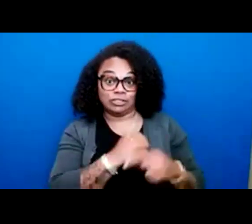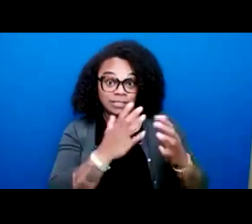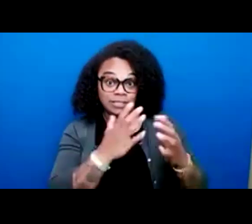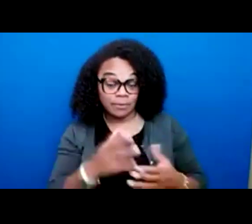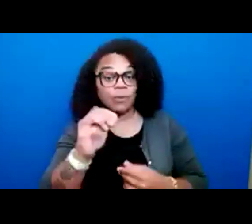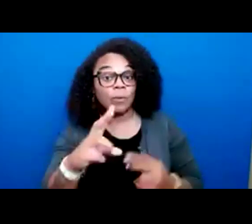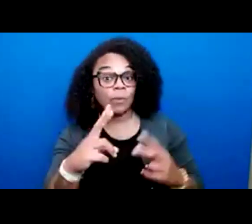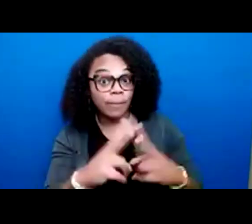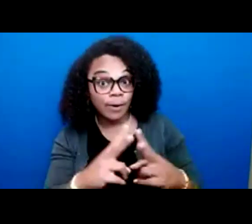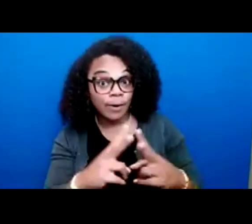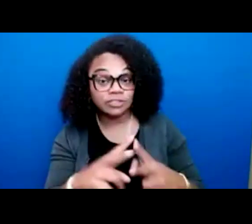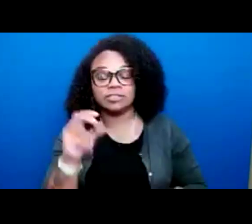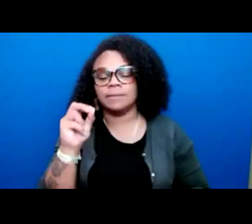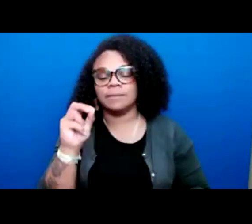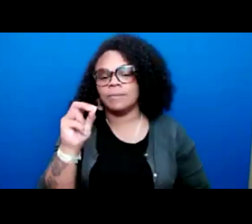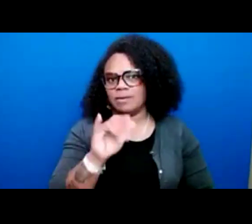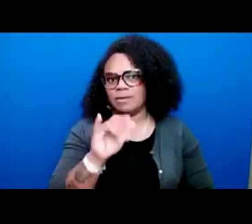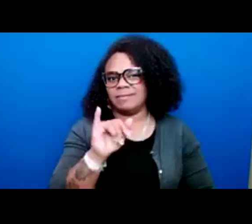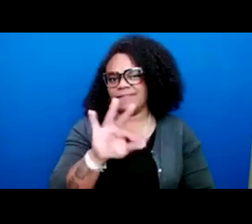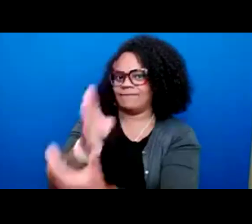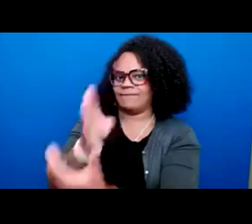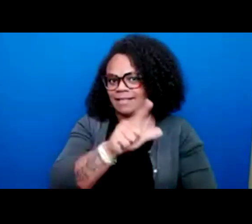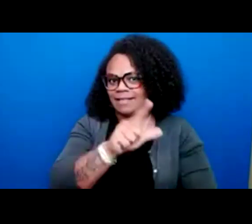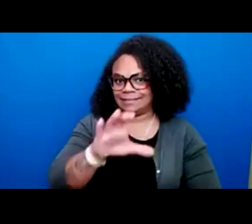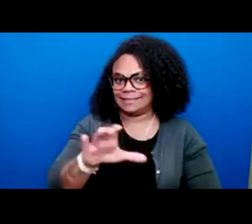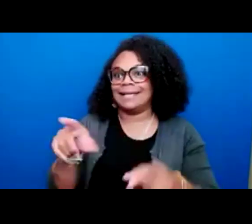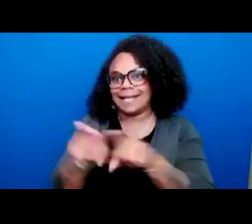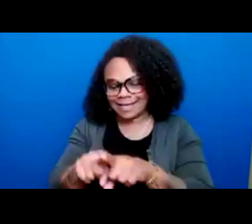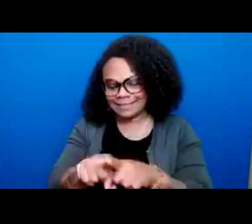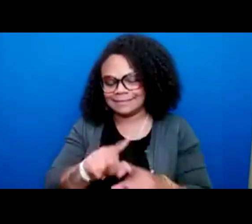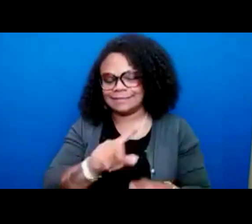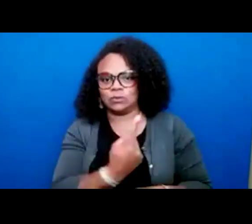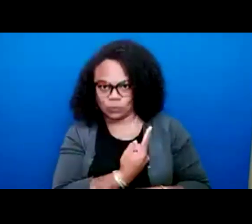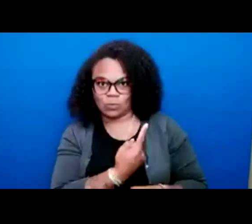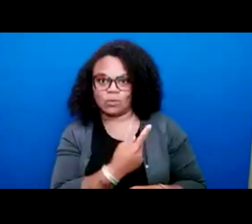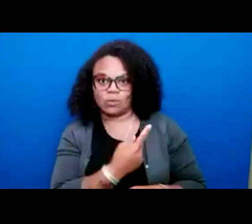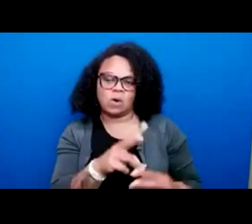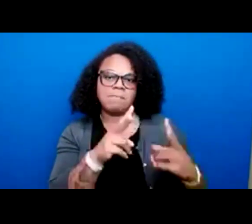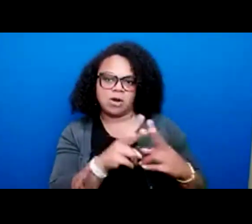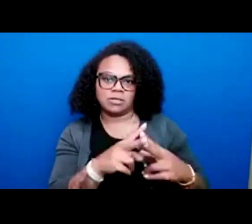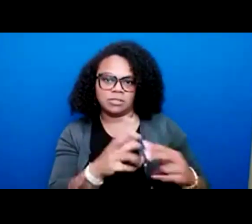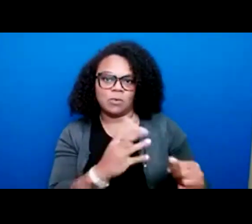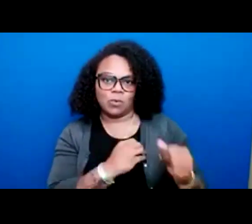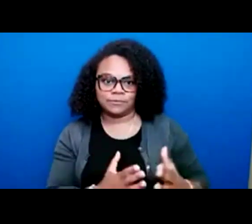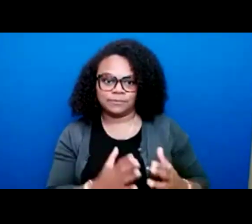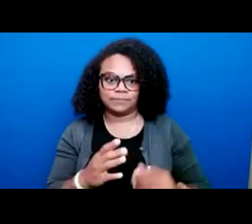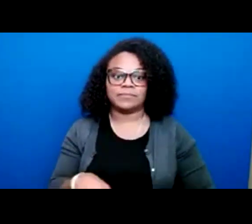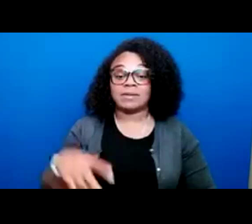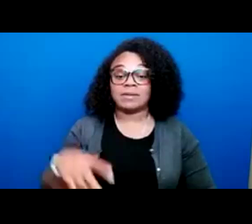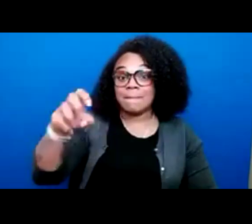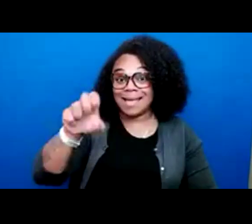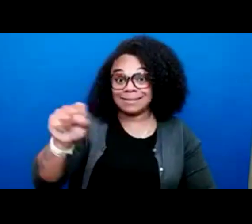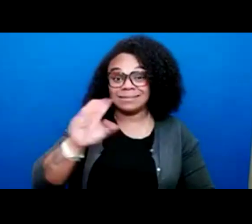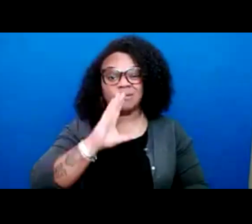are filing their LLC as a sole proprietorship or partnership. So PES can exclude all